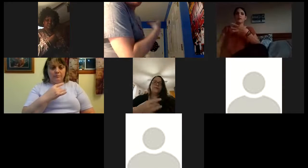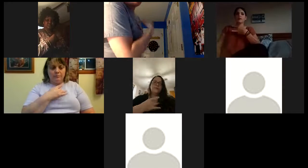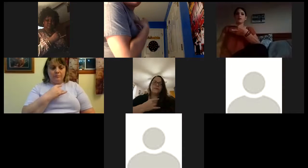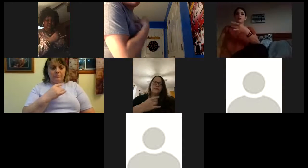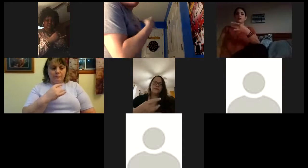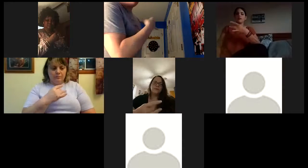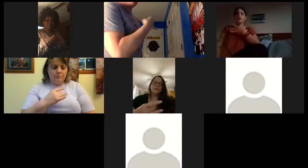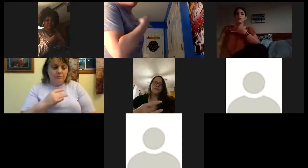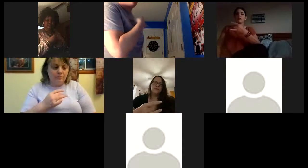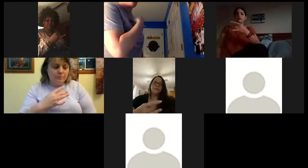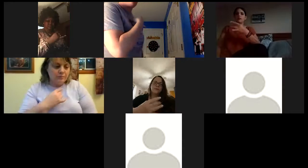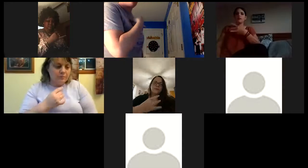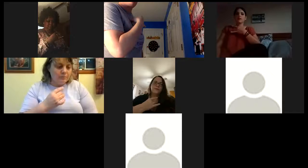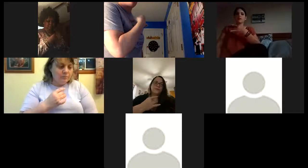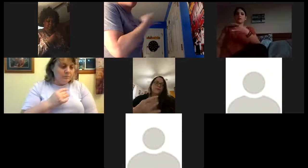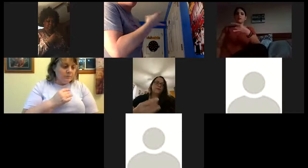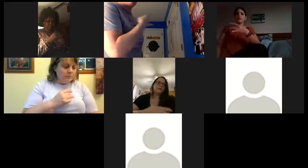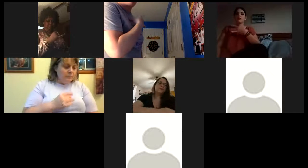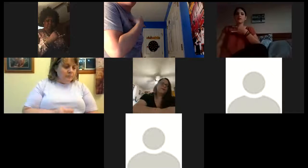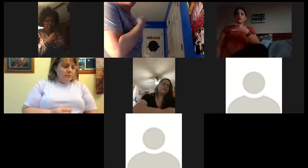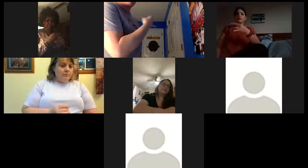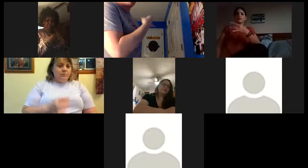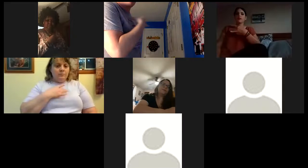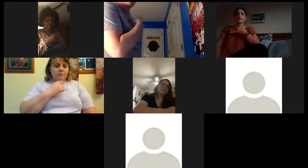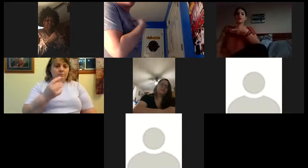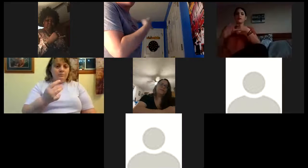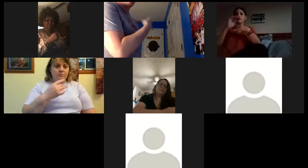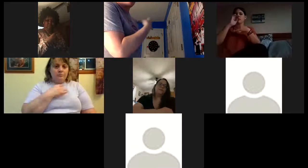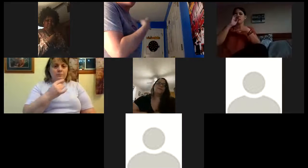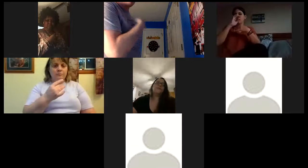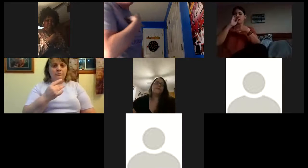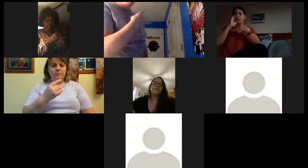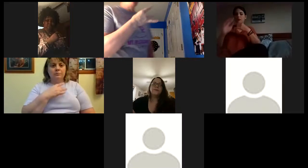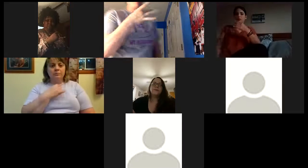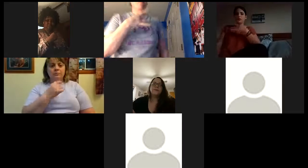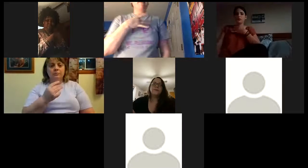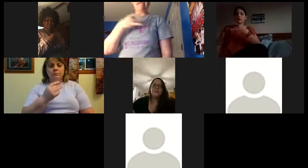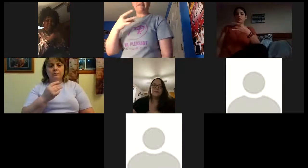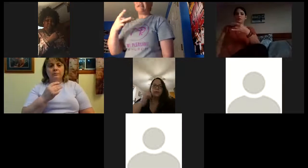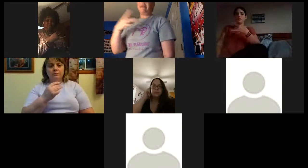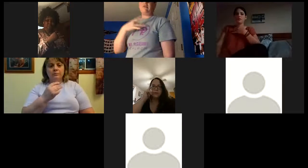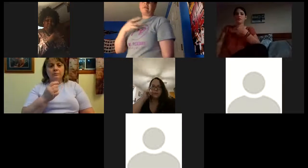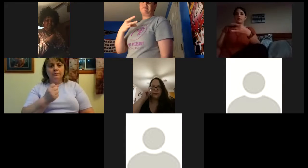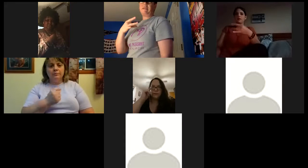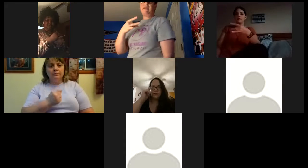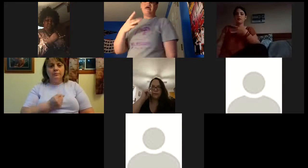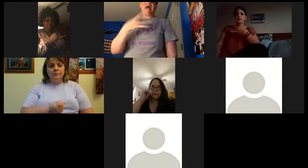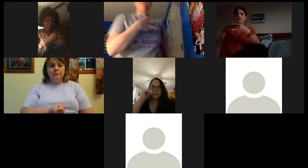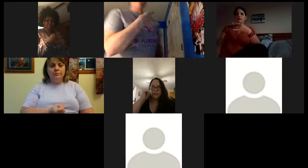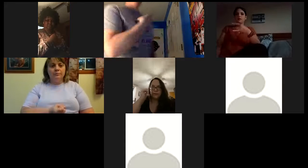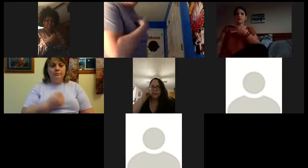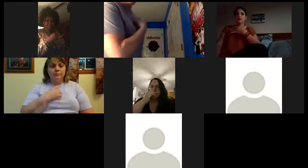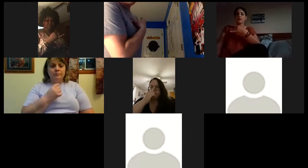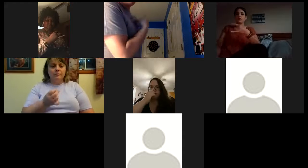off. Or like you've got this necklace and you're trying to pull it away from you, but you're doing it real daintily or something.